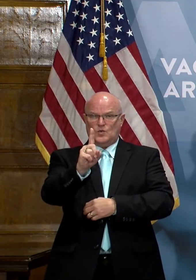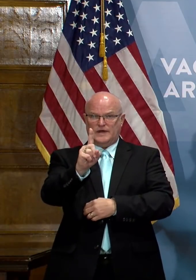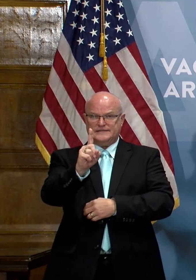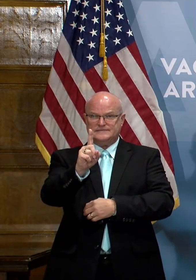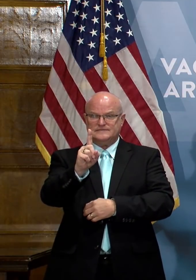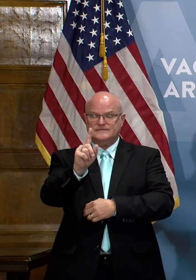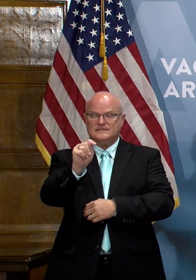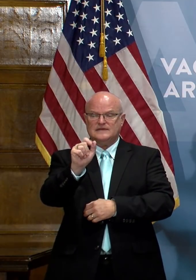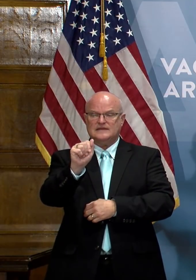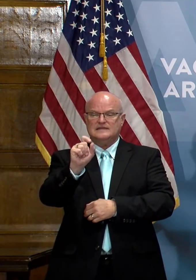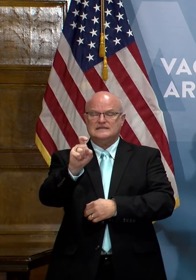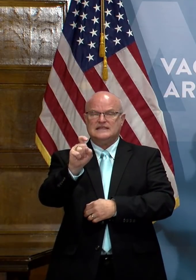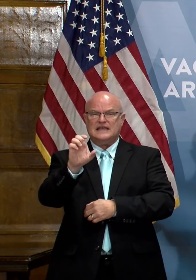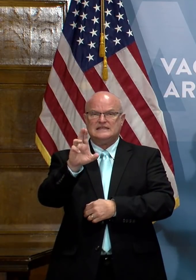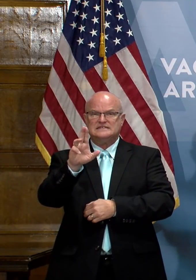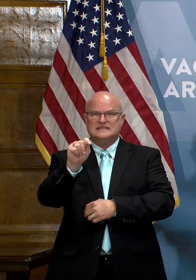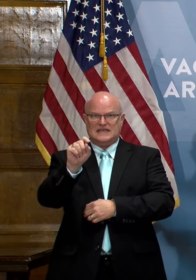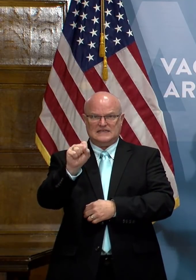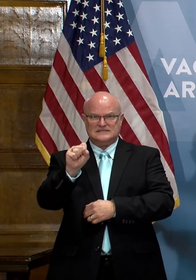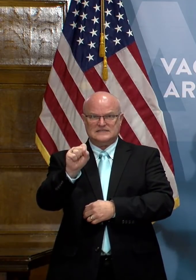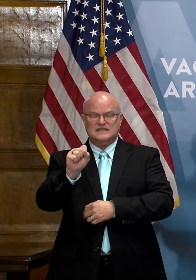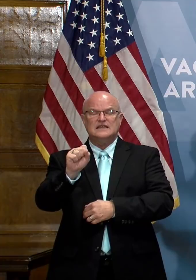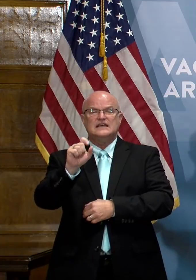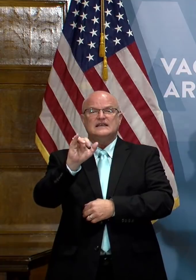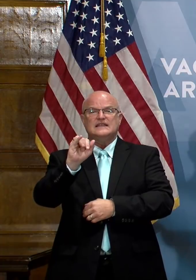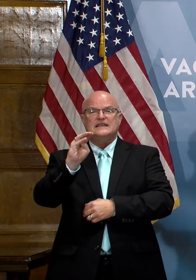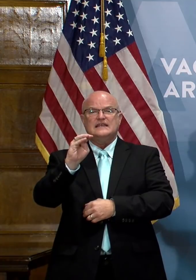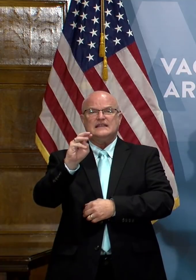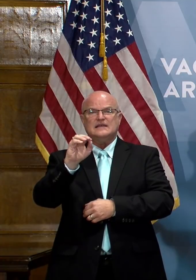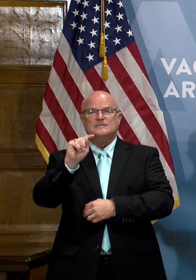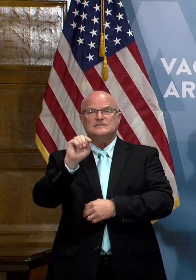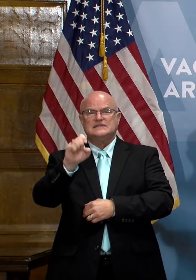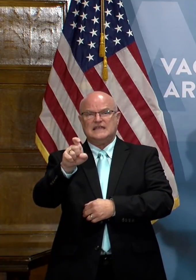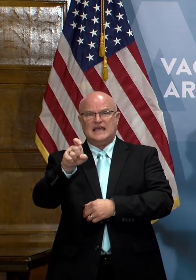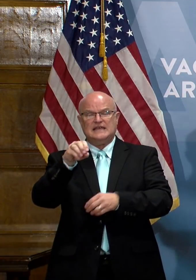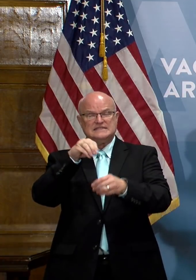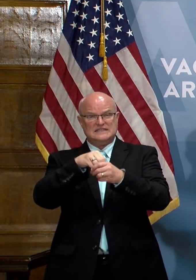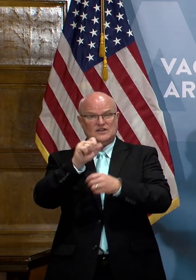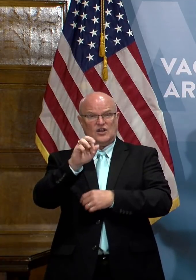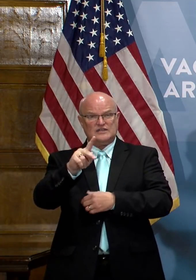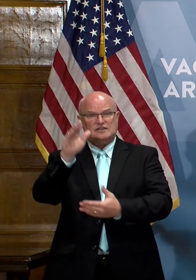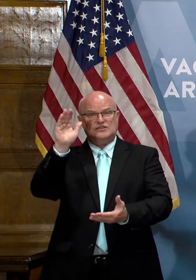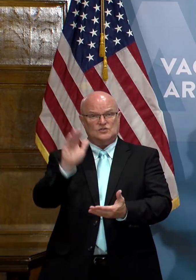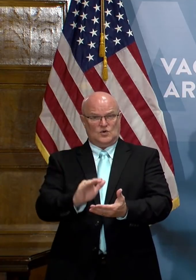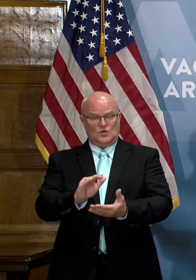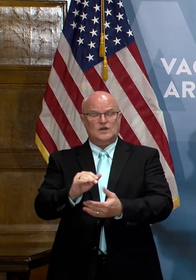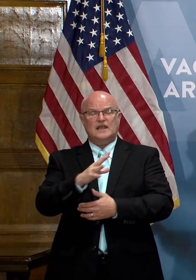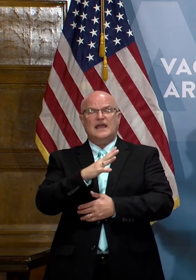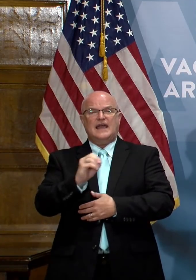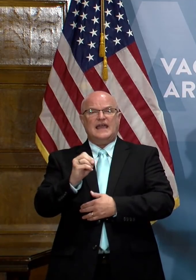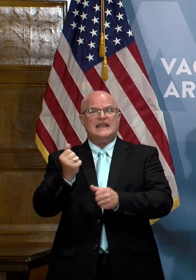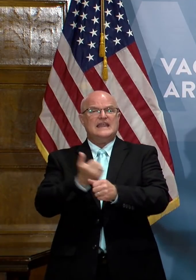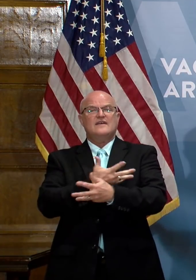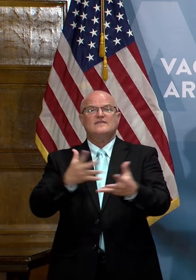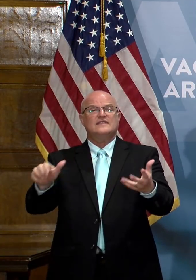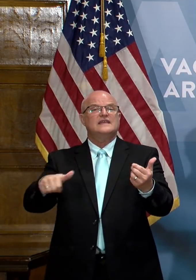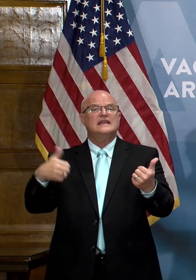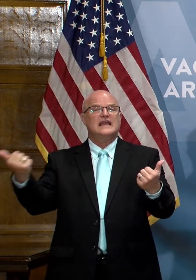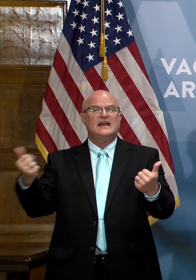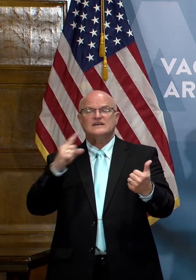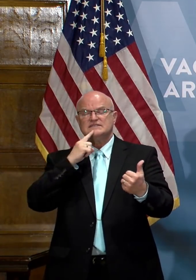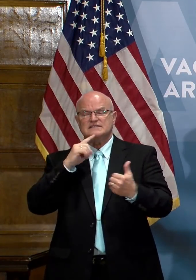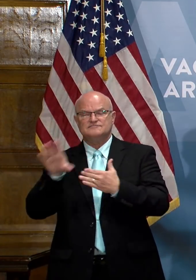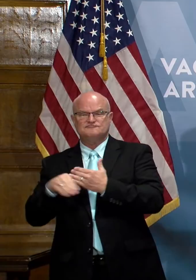point, and that is to lower the state income tax rate in Arkansas, and everything else is